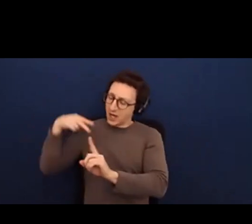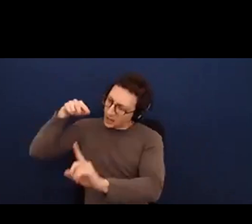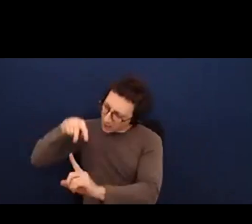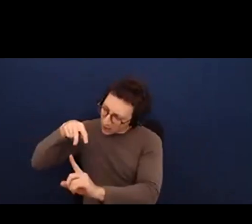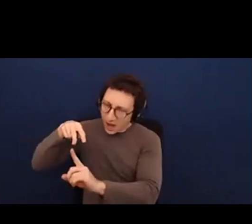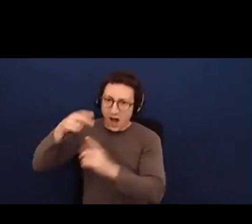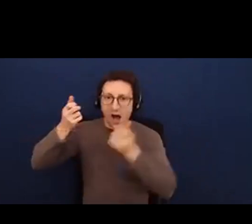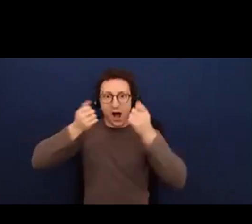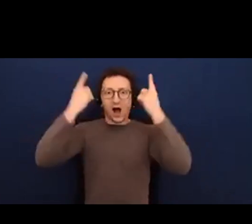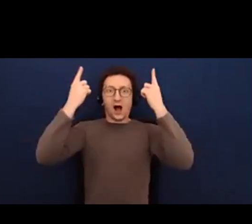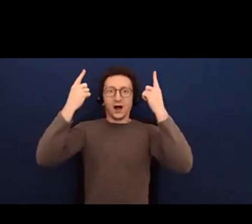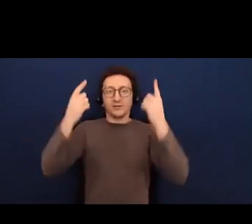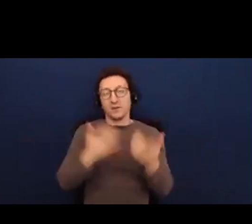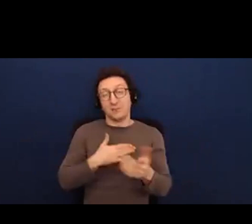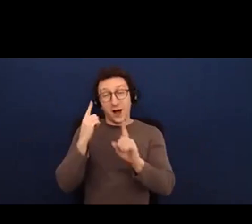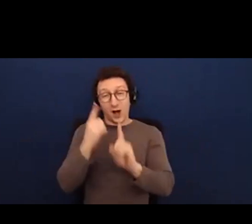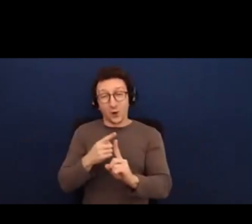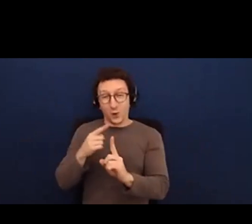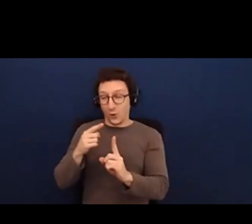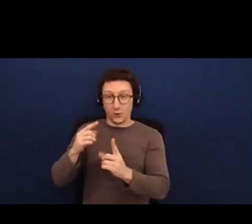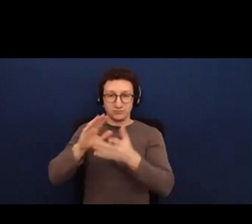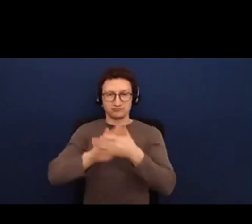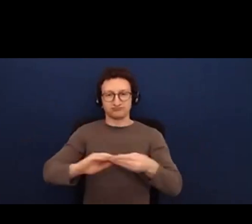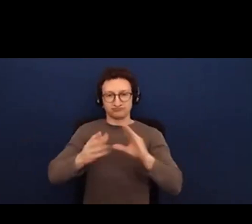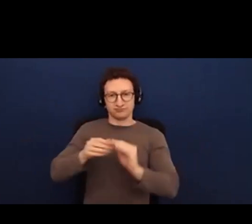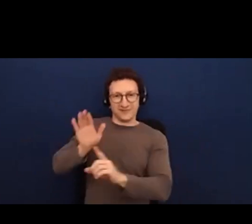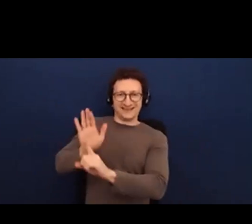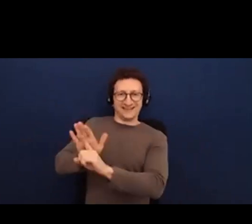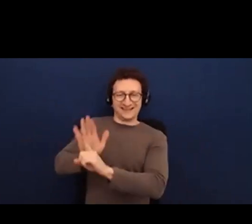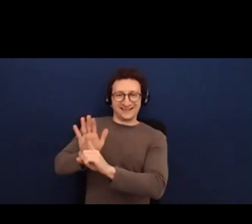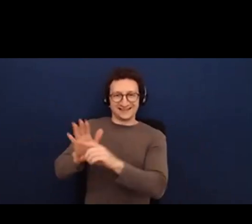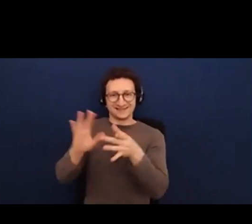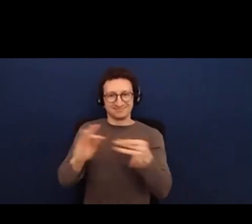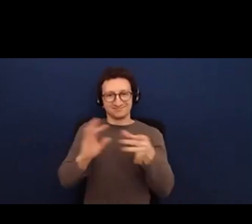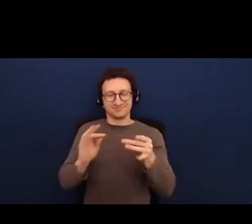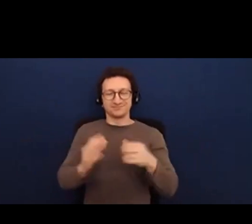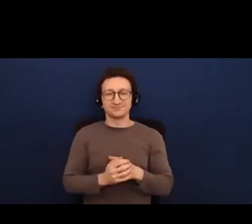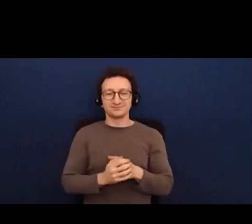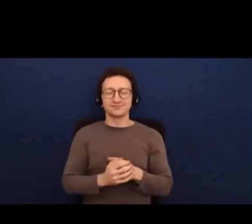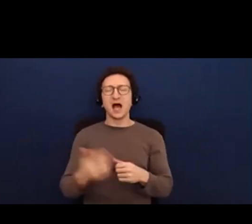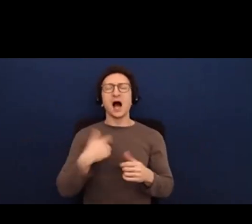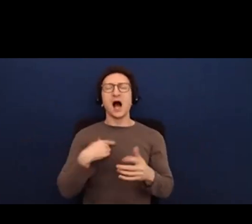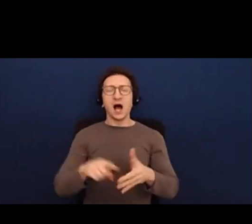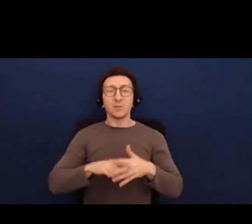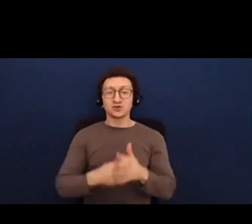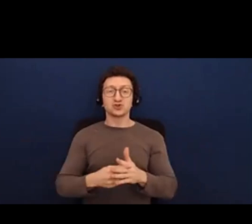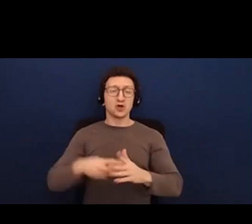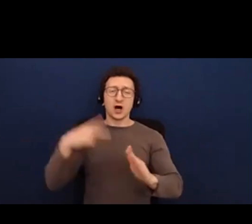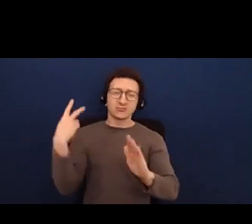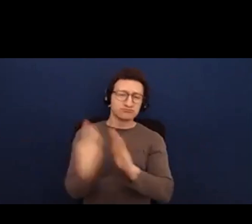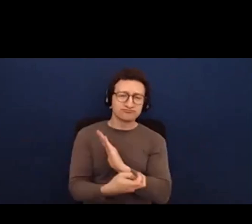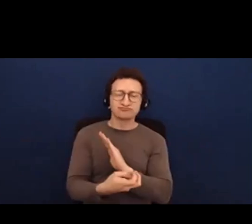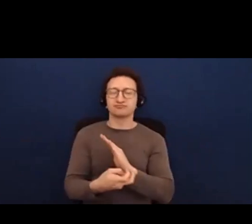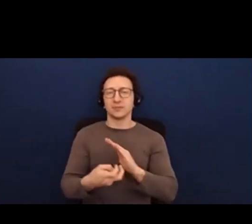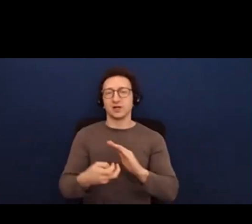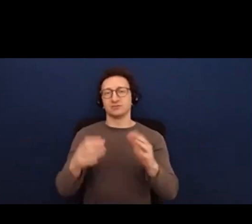those truths with you. I want to begin with the Devar Torah, because the rabbi said, if you don't